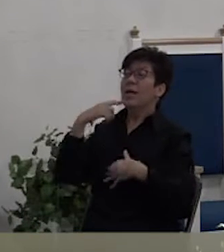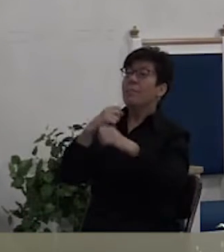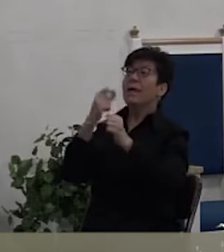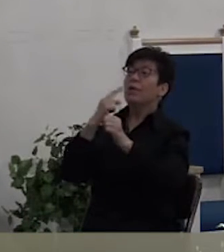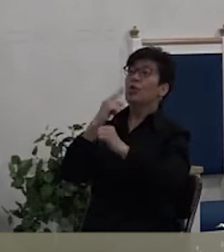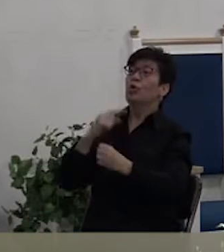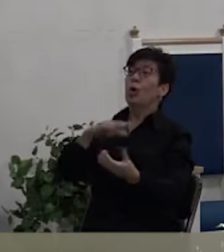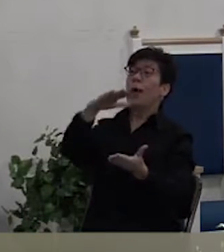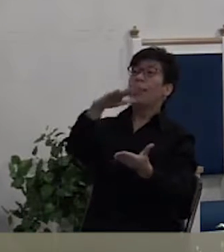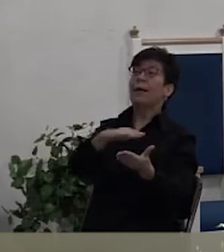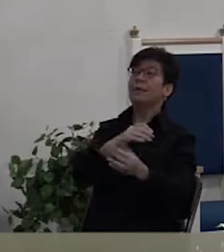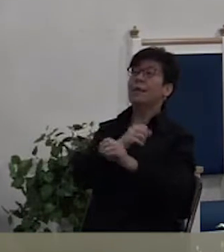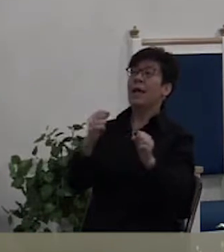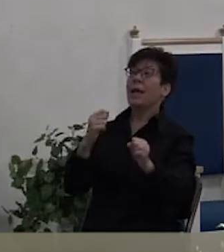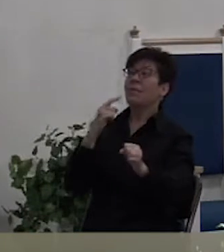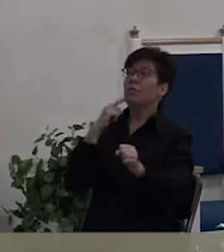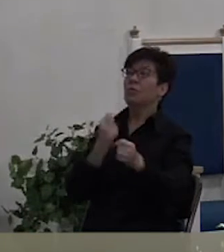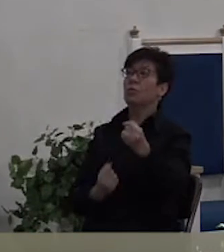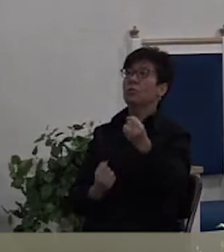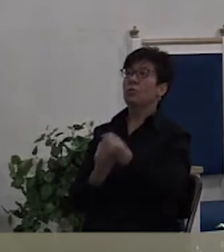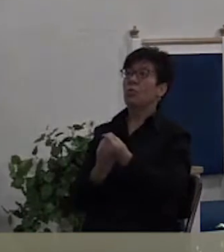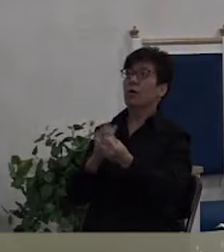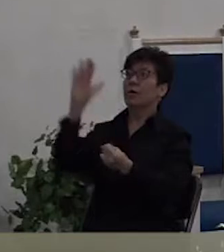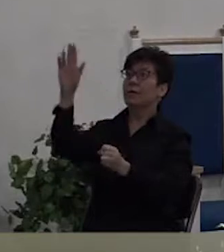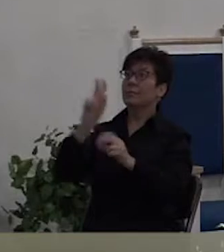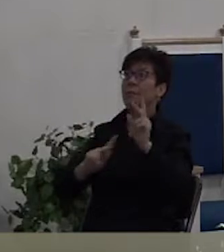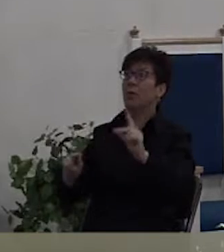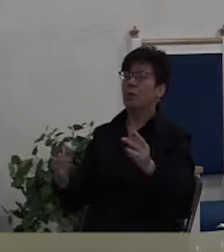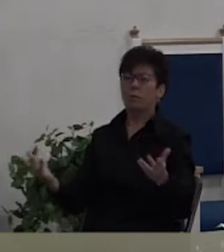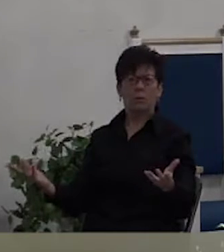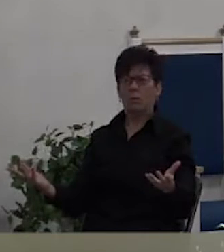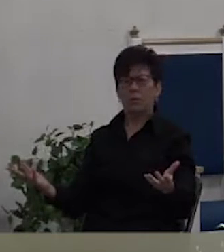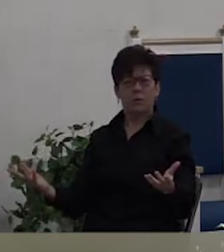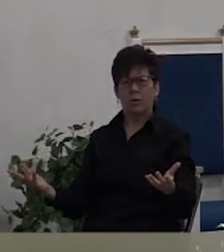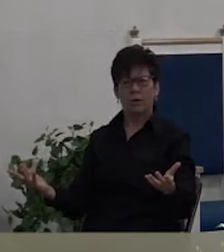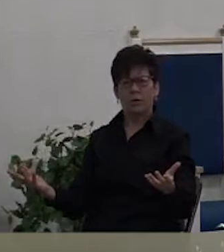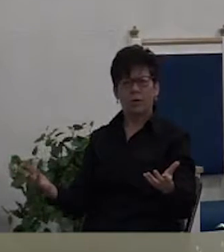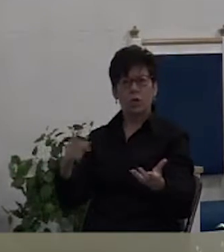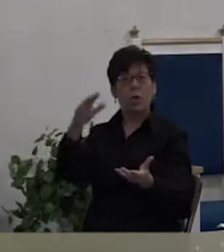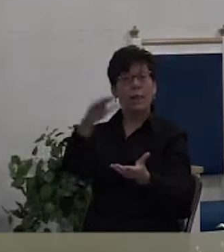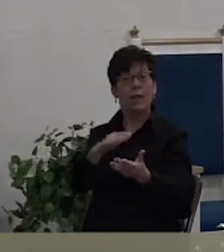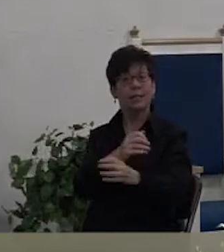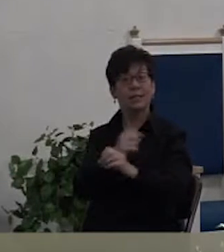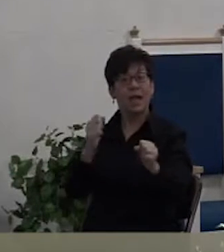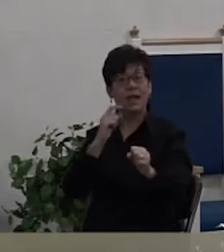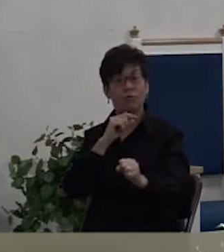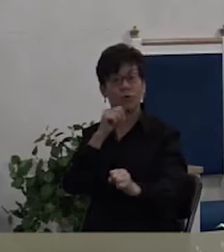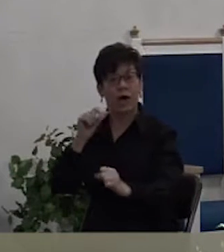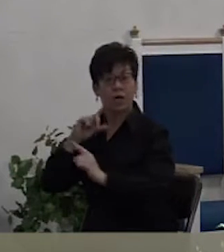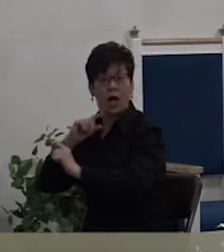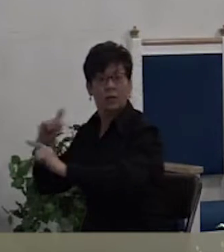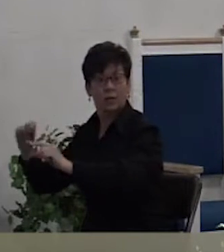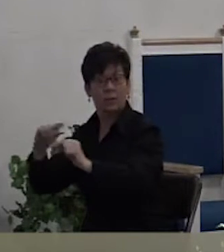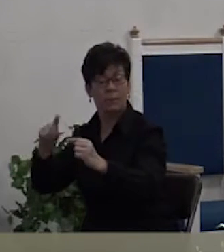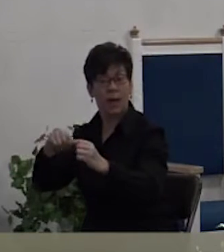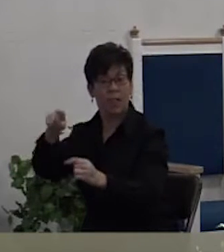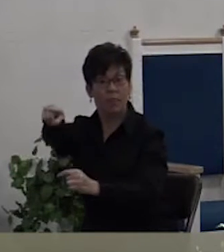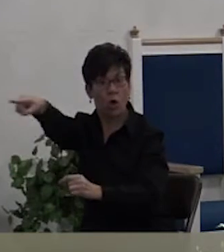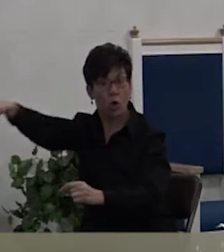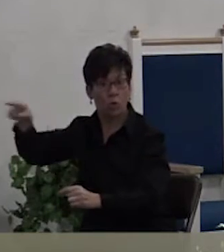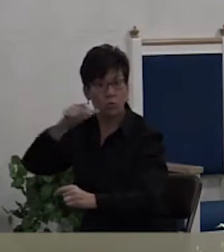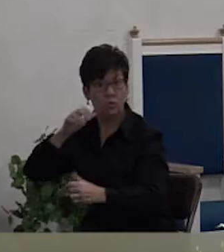less saved to stand up for God's people. It doesn't make you less saved to not gossip about those that are not living